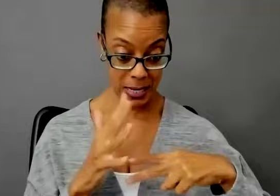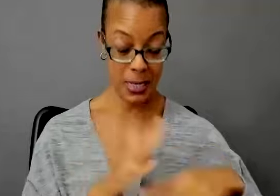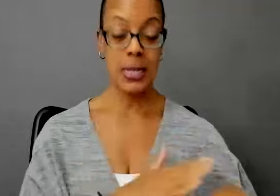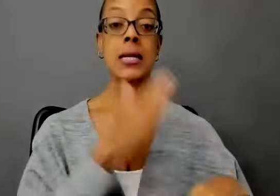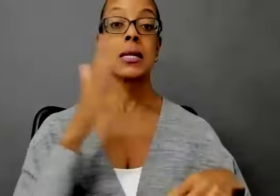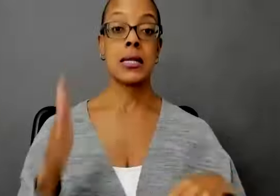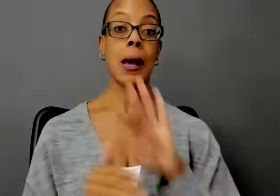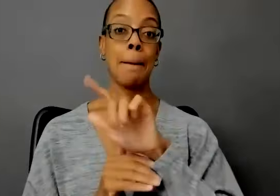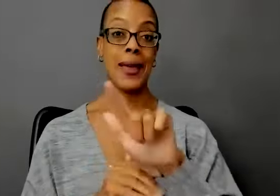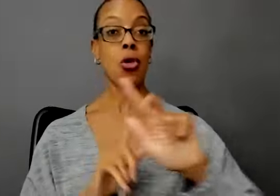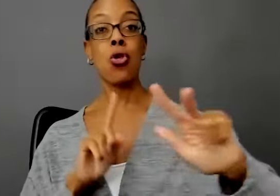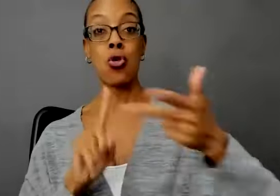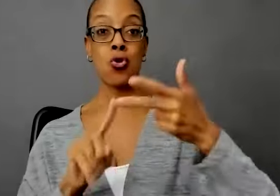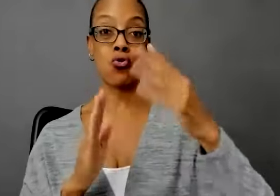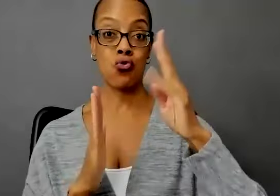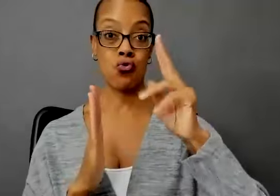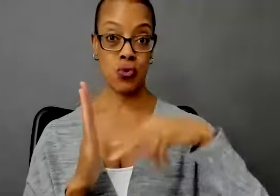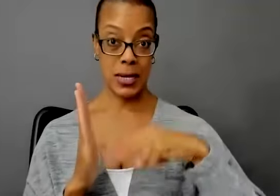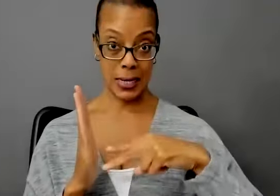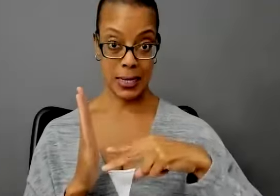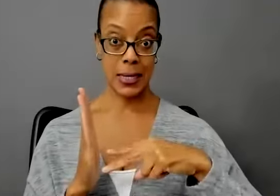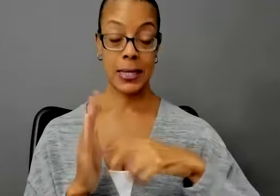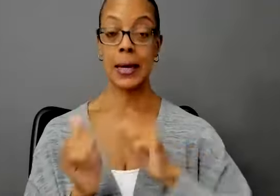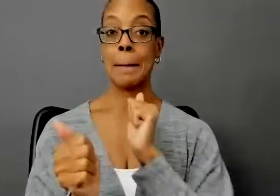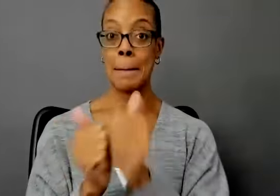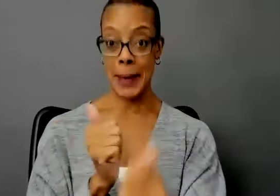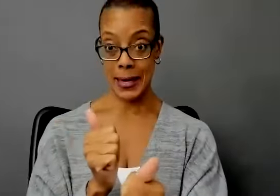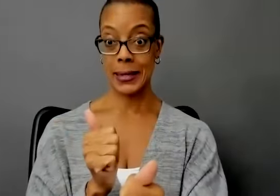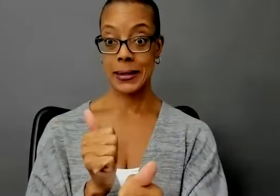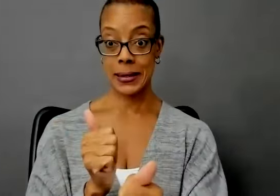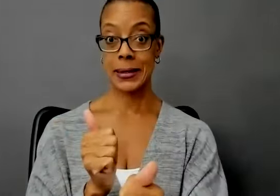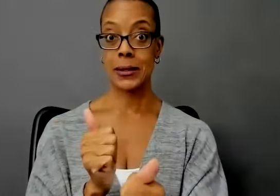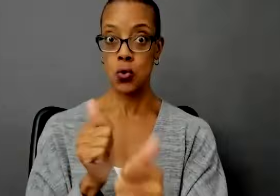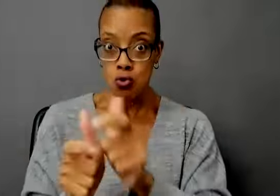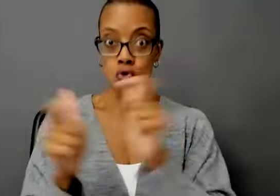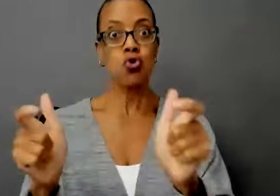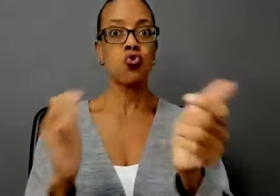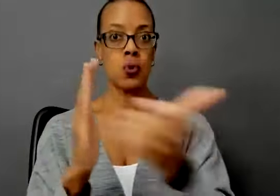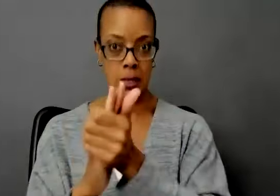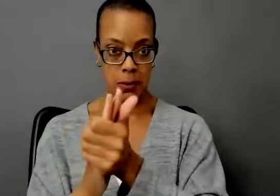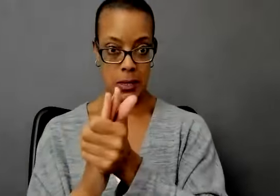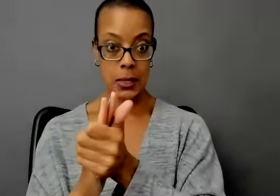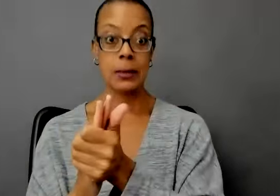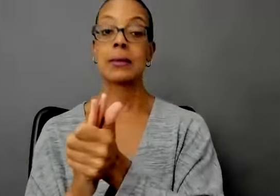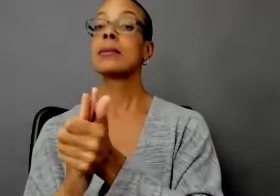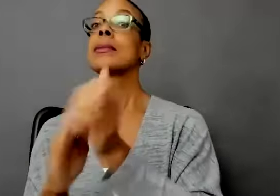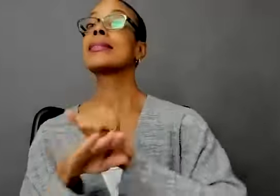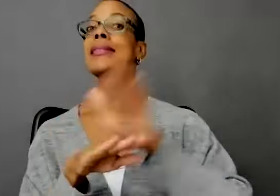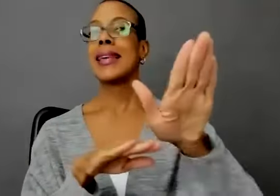went to third reading in the Senate. It was passed with major amendments, and then it was sent over the summer to the House of Commons